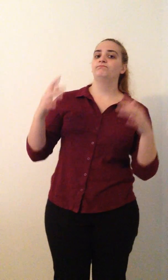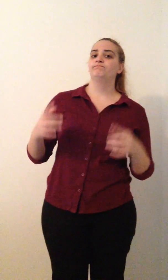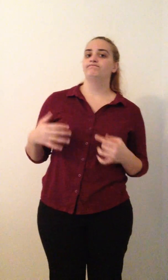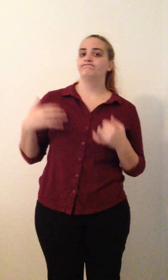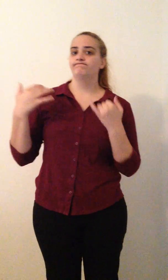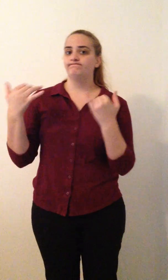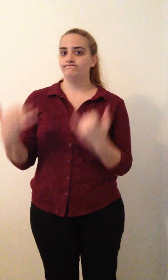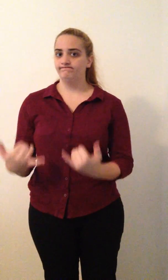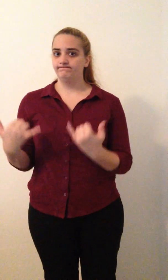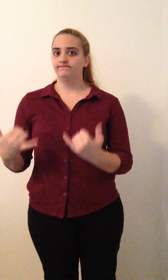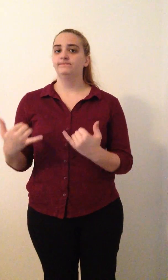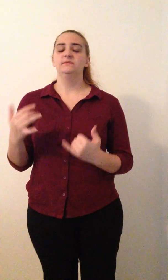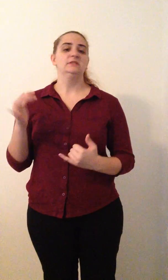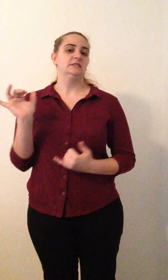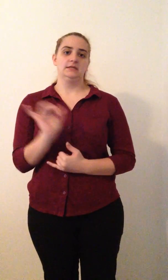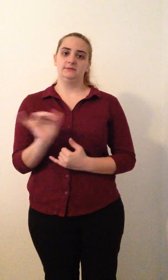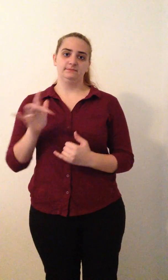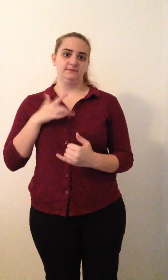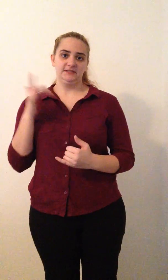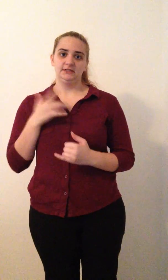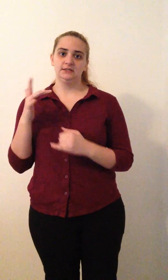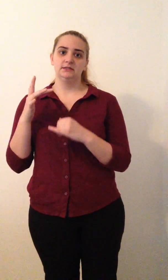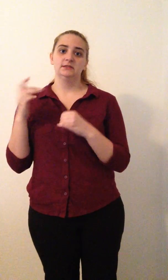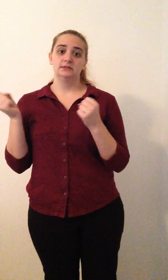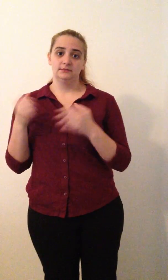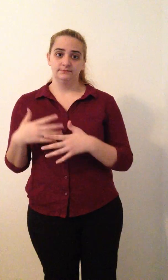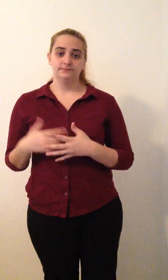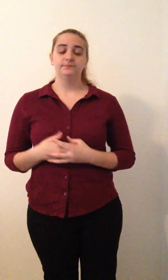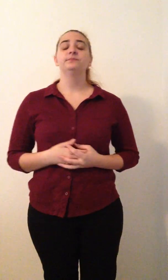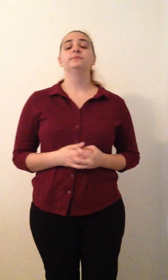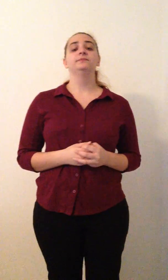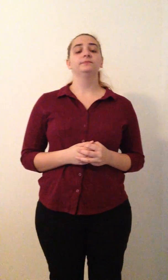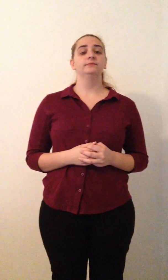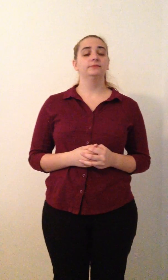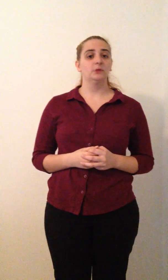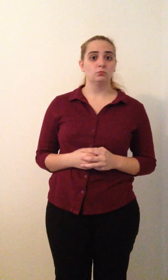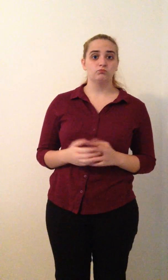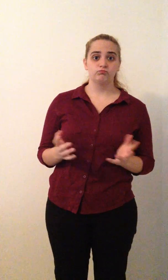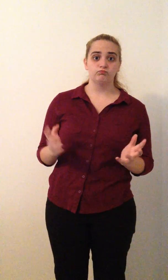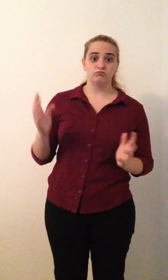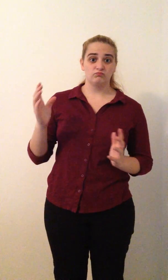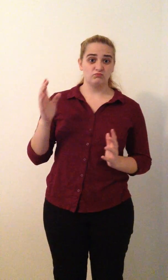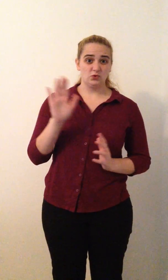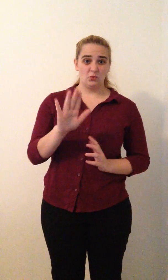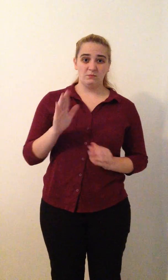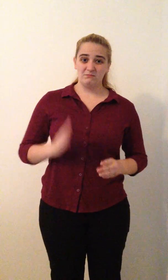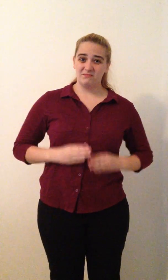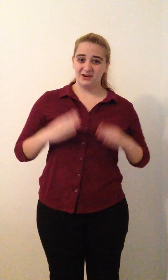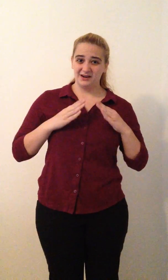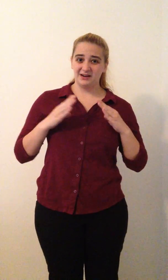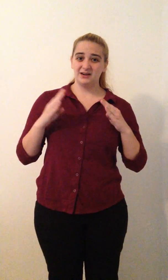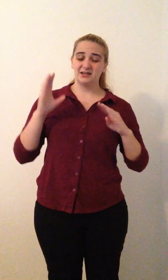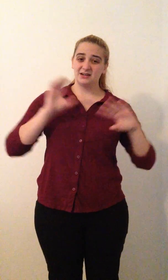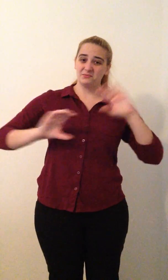like I said, our body releases chemicals, and we are put into a hyper-arousal state where all we're thinking about,